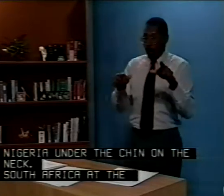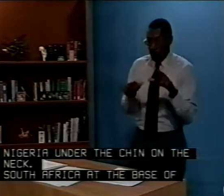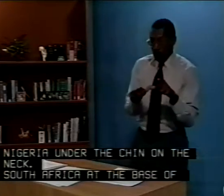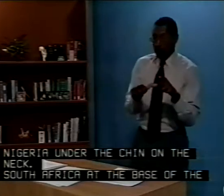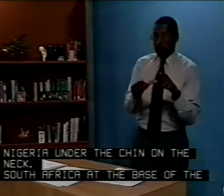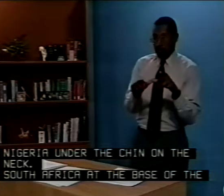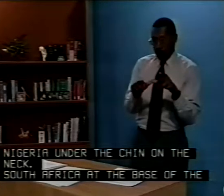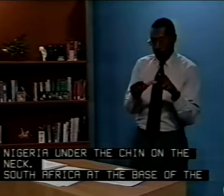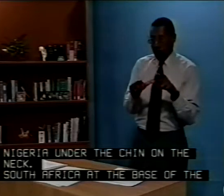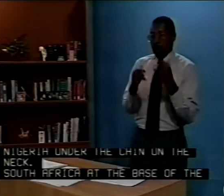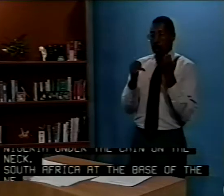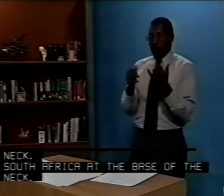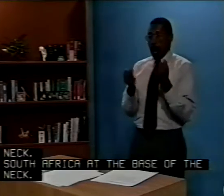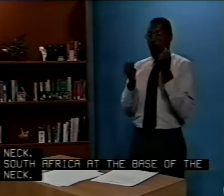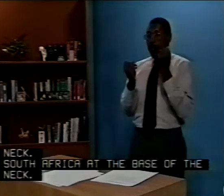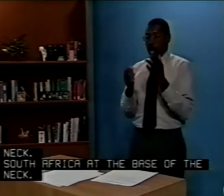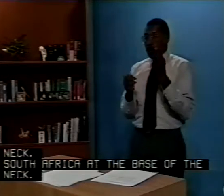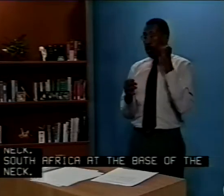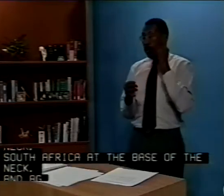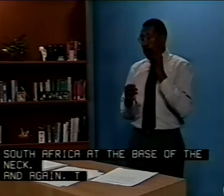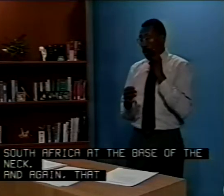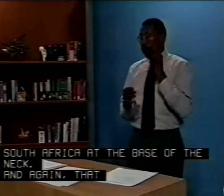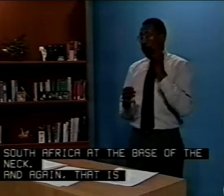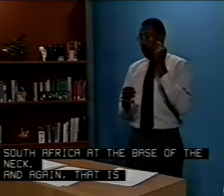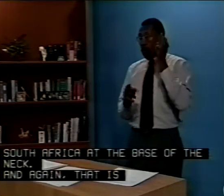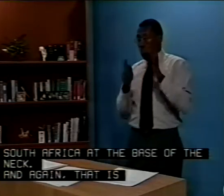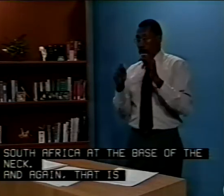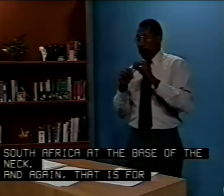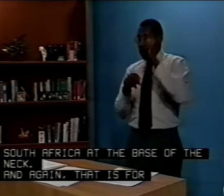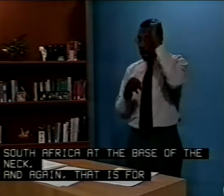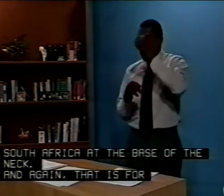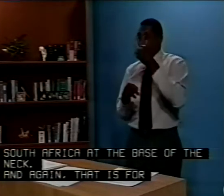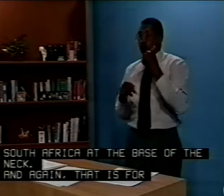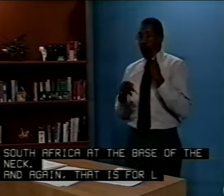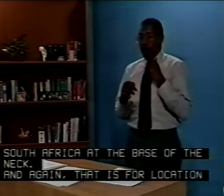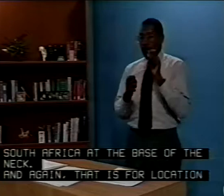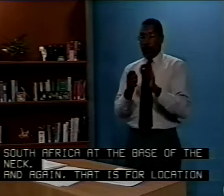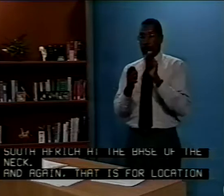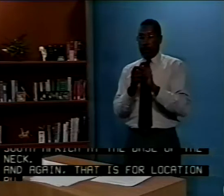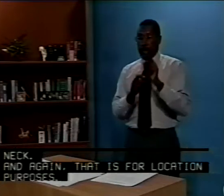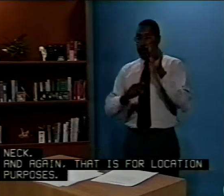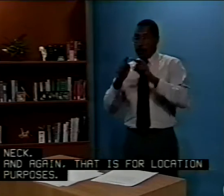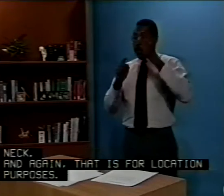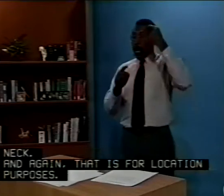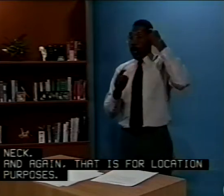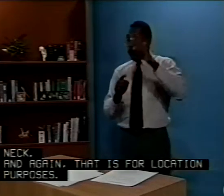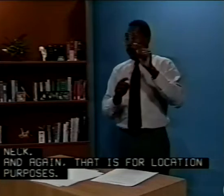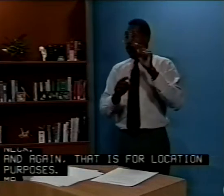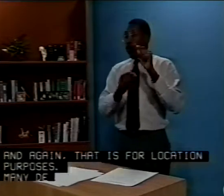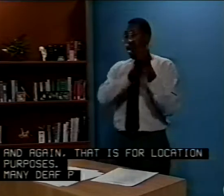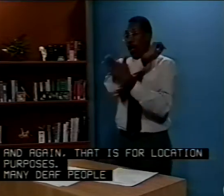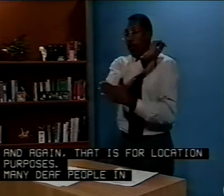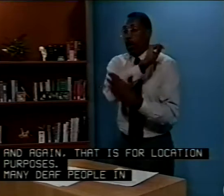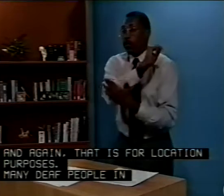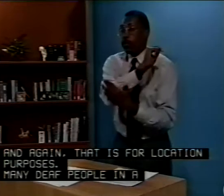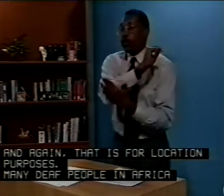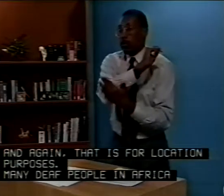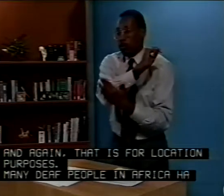And again, that's for location purposes. Many deaf people in Africa have very specific signs that